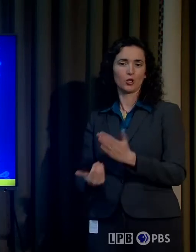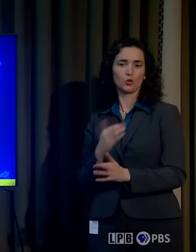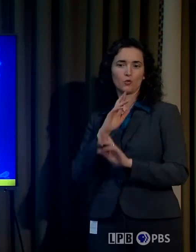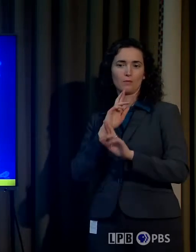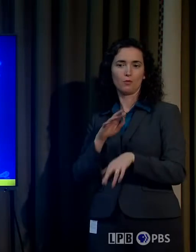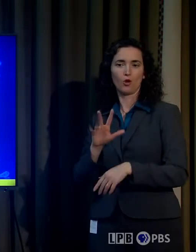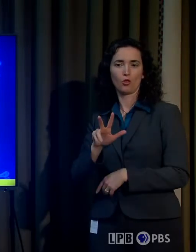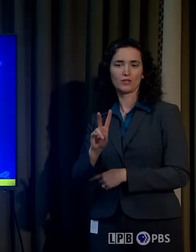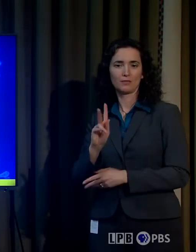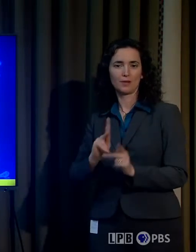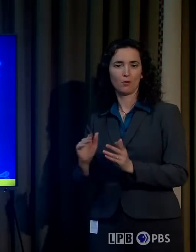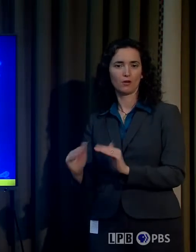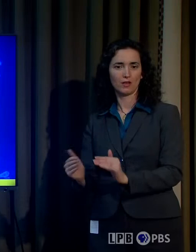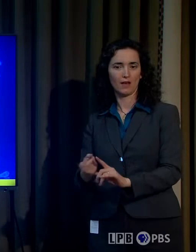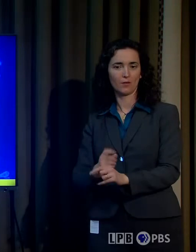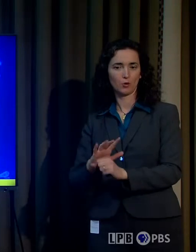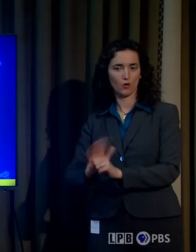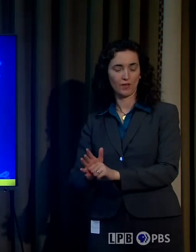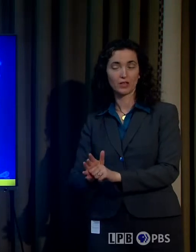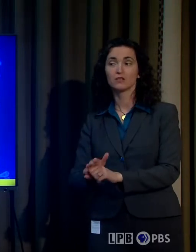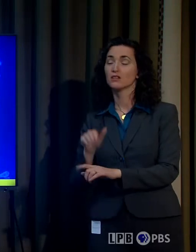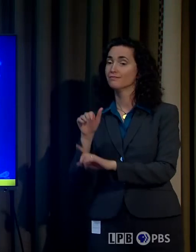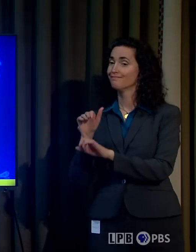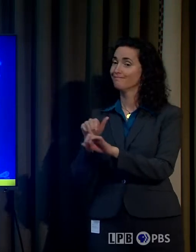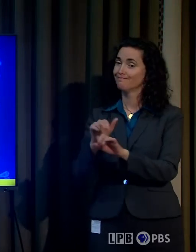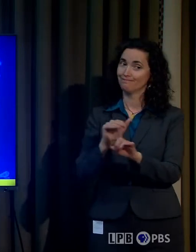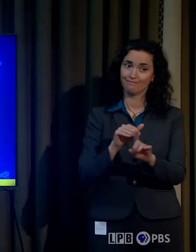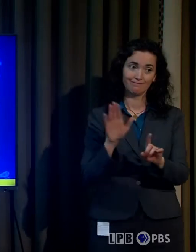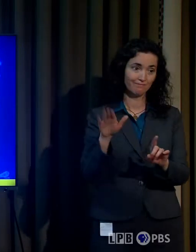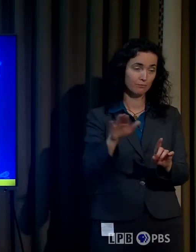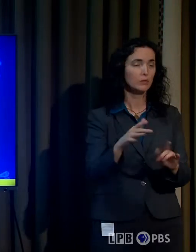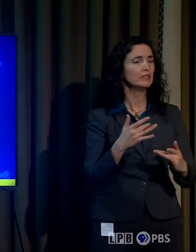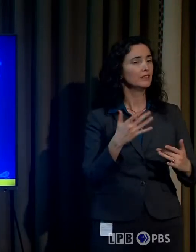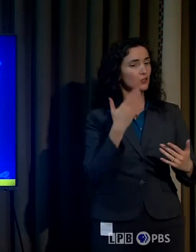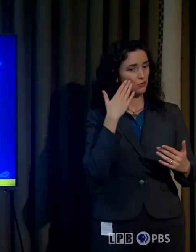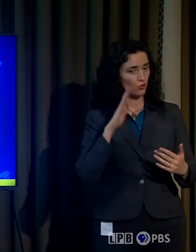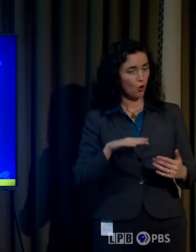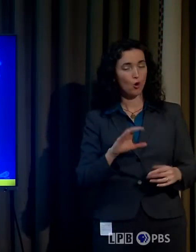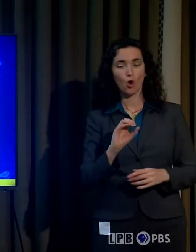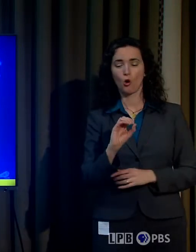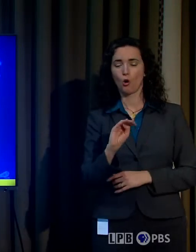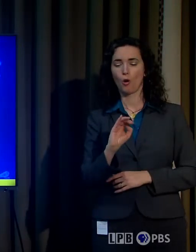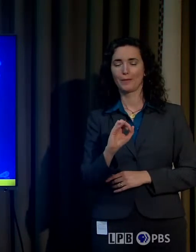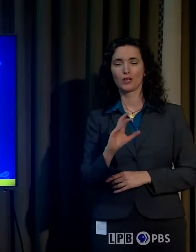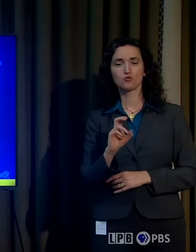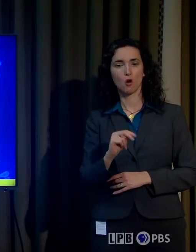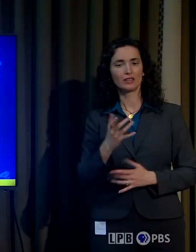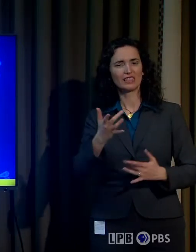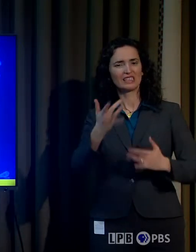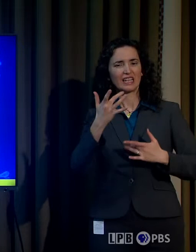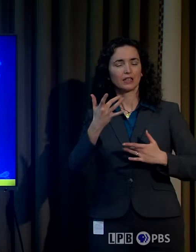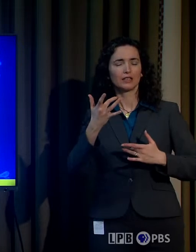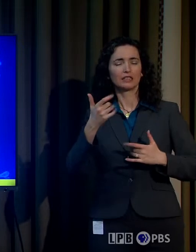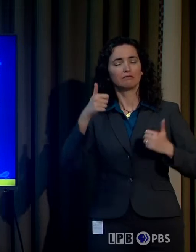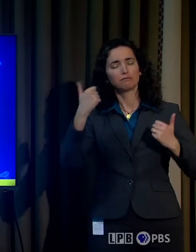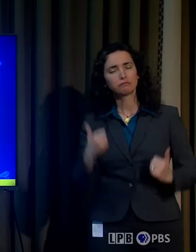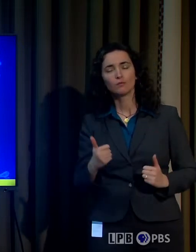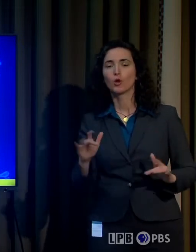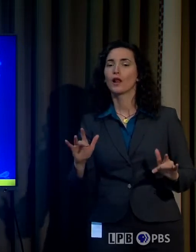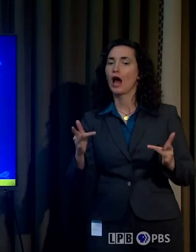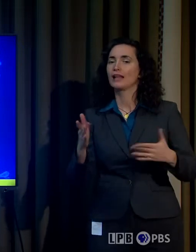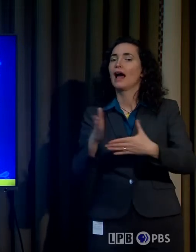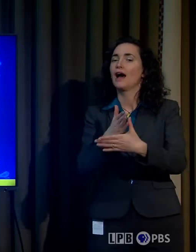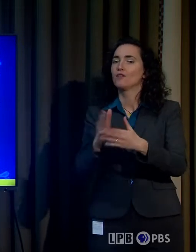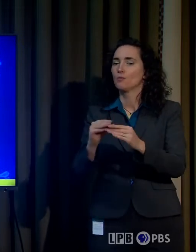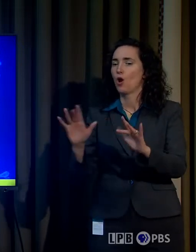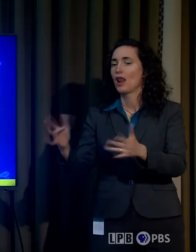that with Omicron, although on average we are seeing milder illness, that's just an average. And that